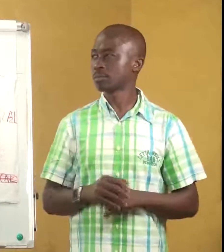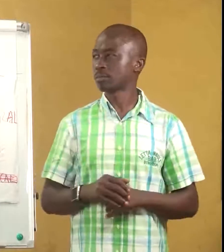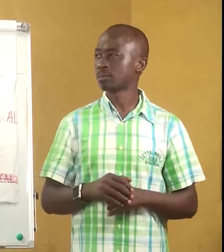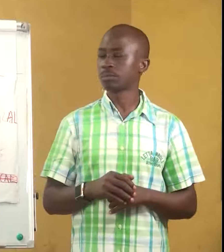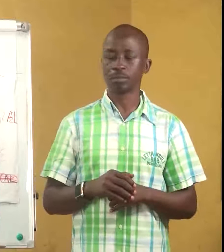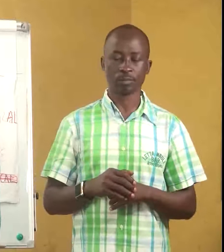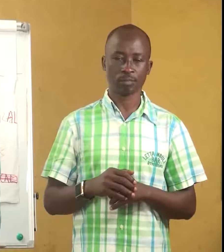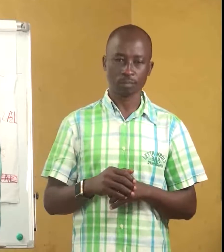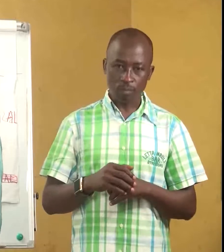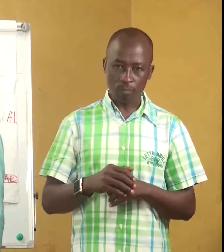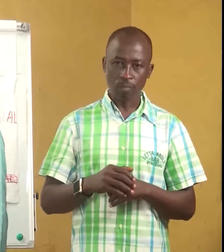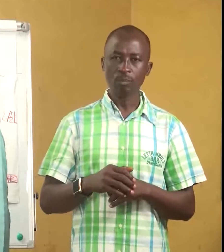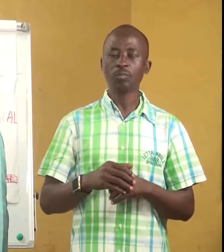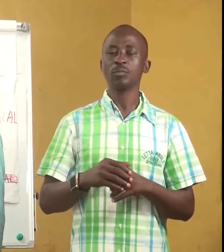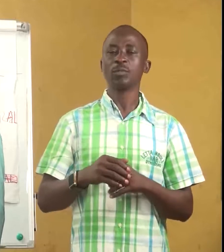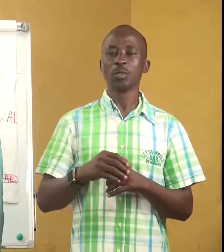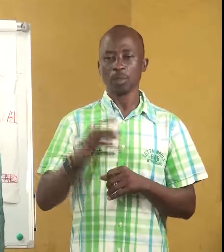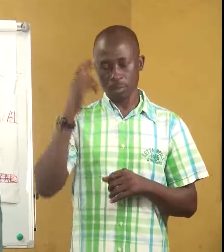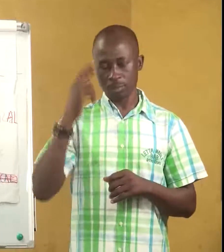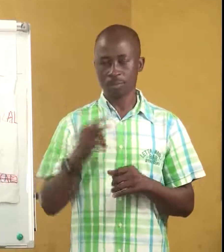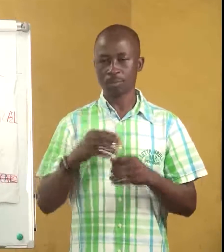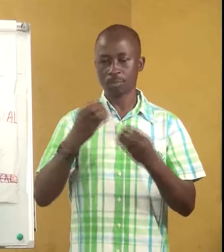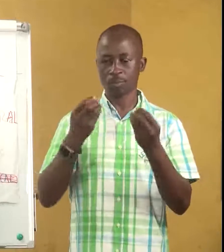Factors affecting soil formation.